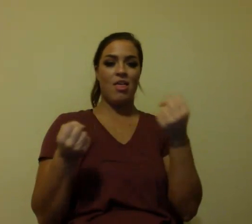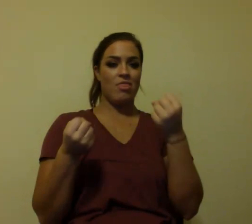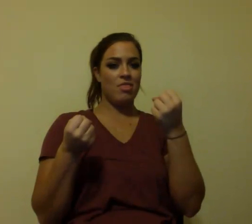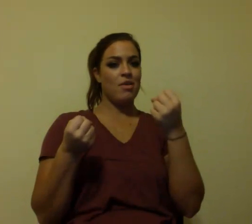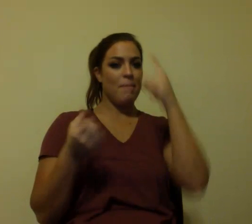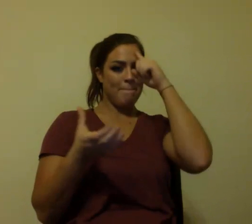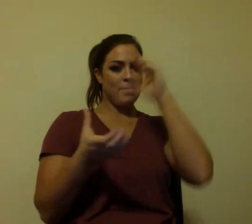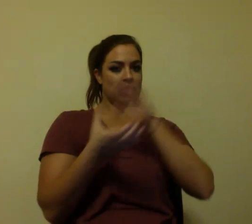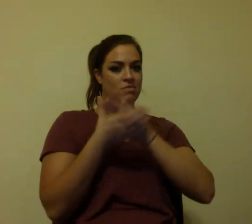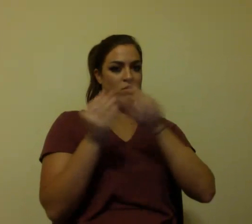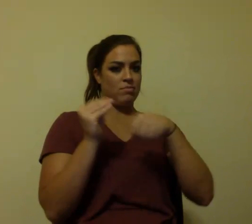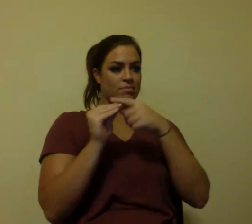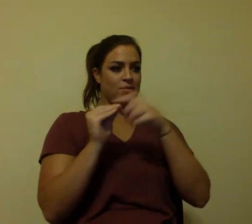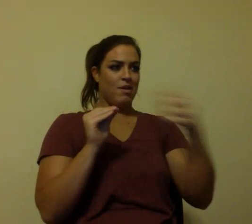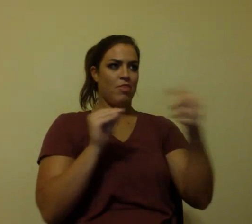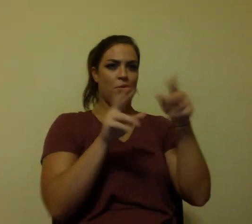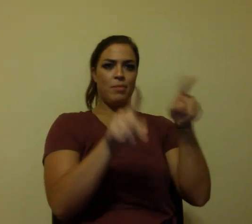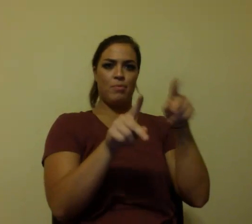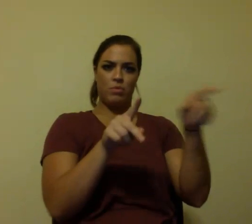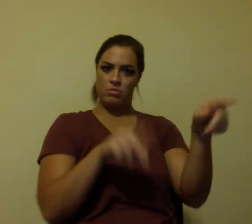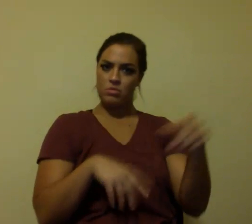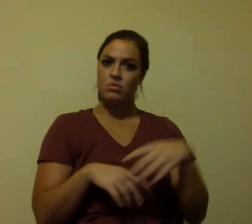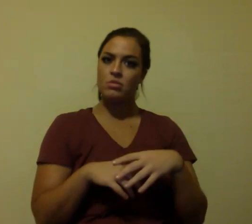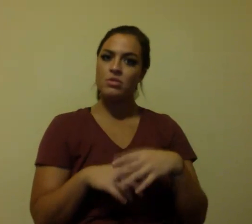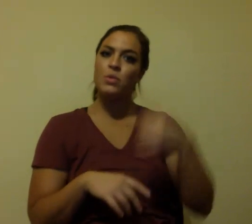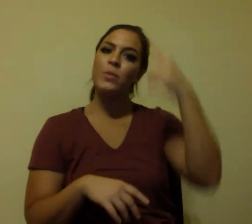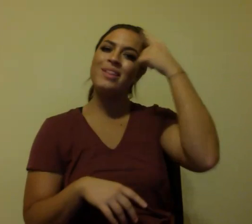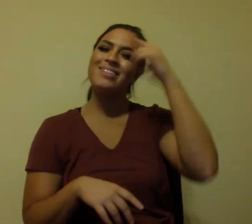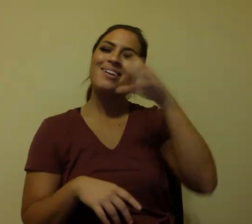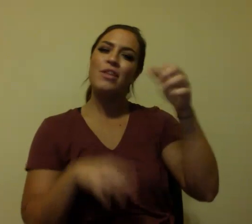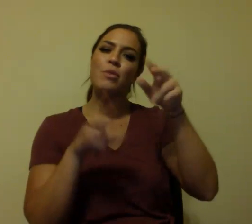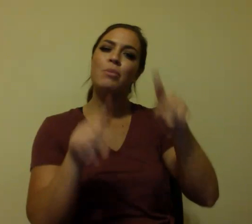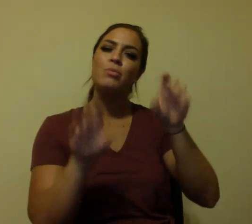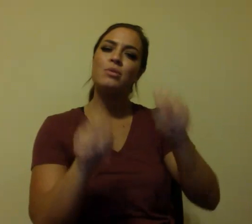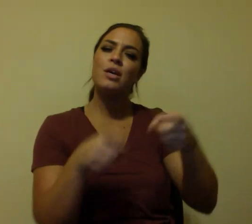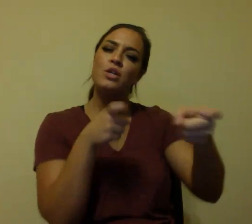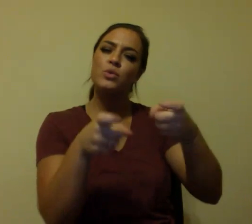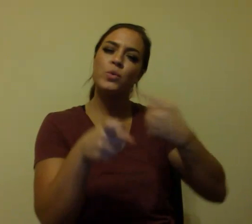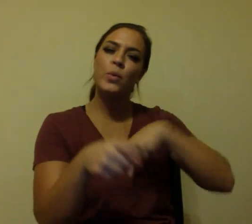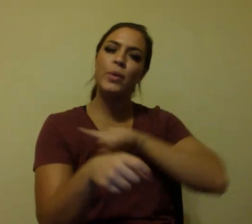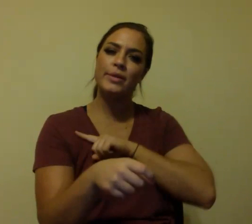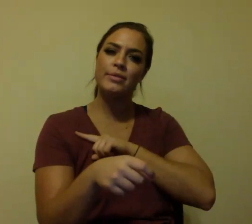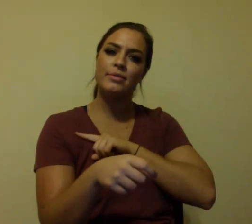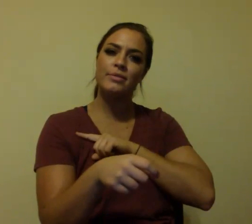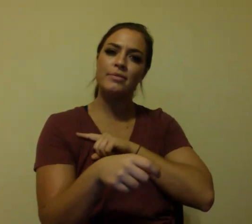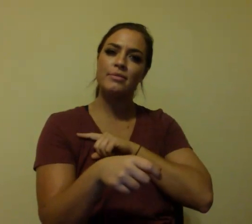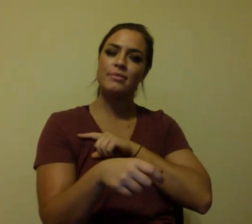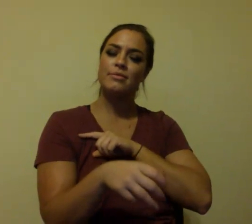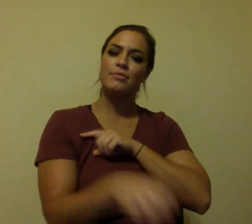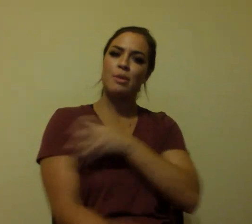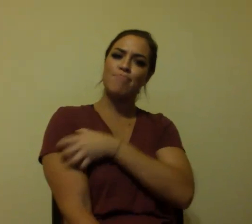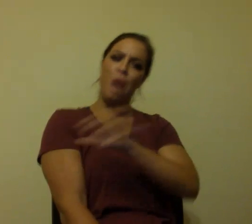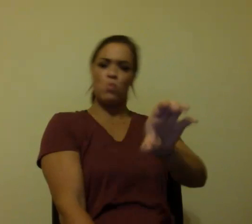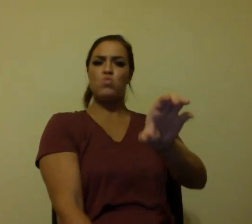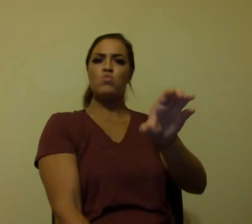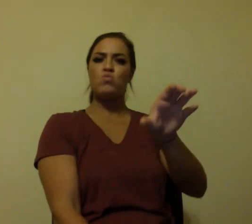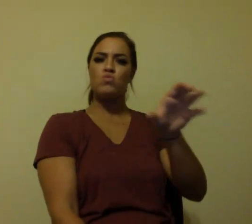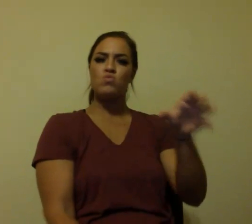people can control us, and we give away our power. But as adults who live in a free country,